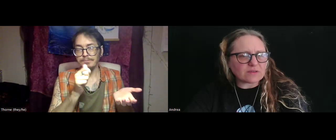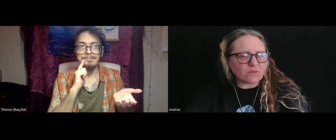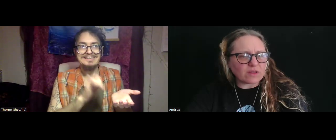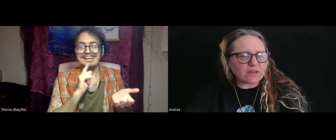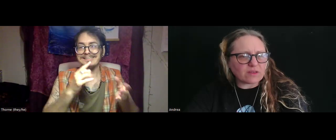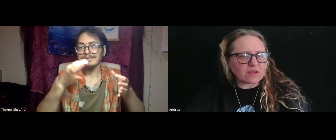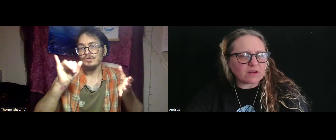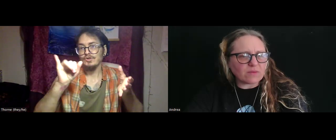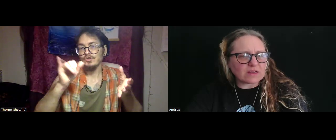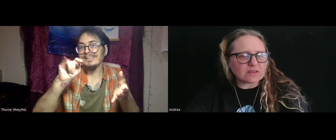activism with, because